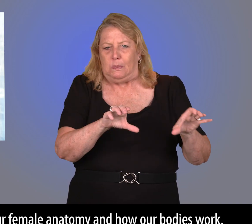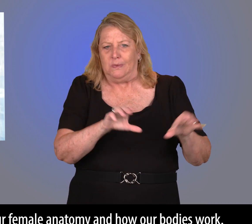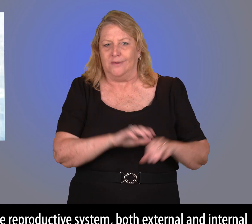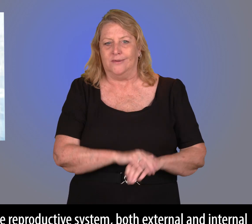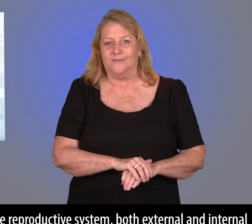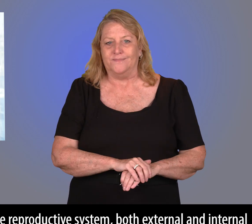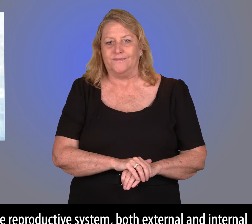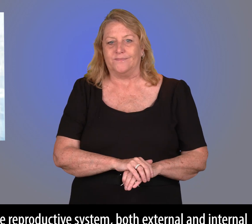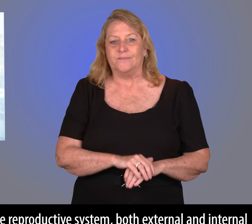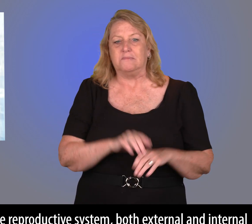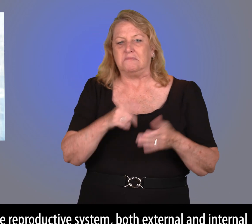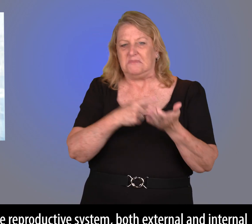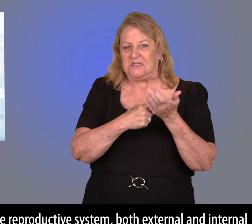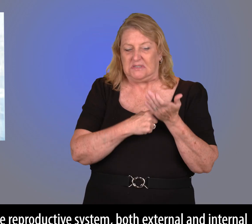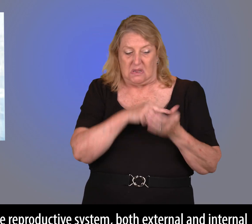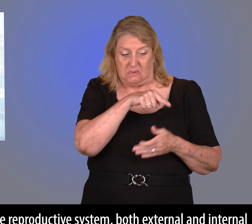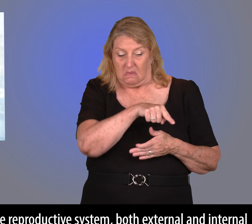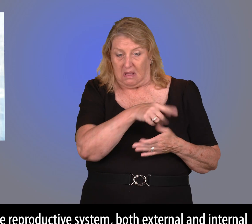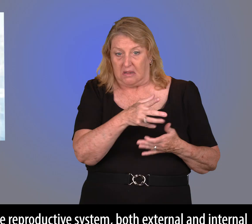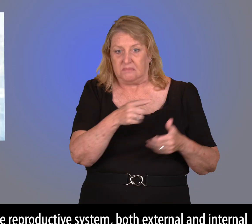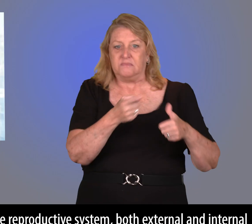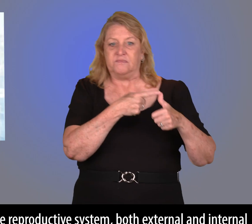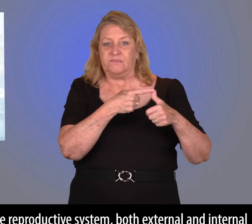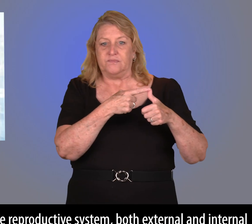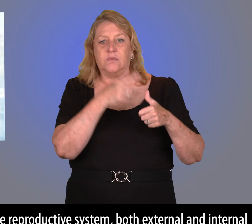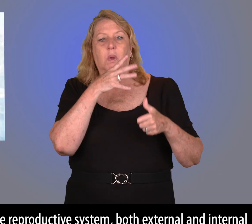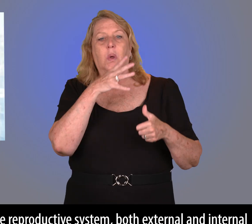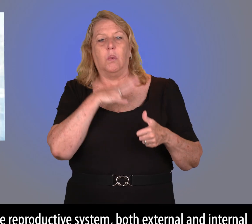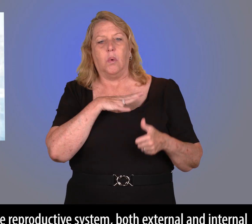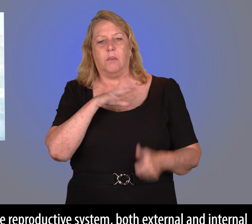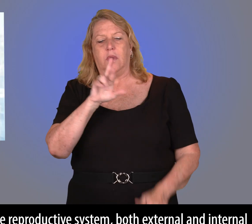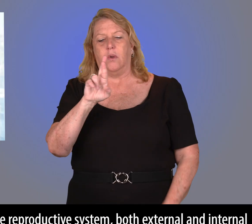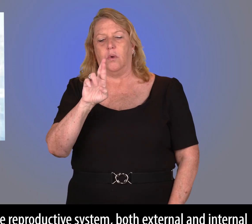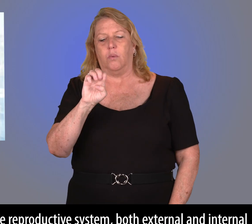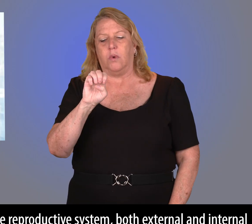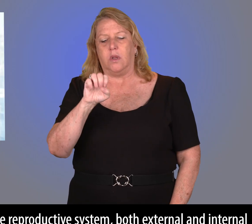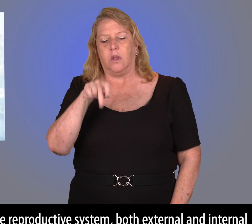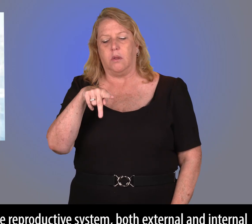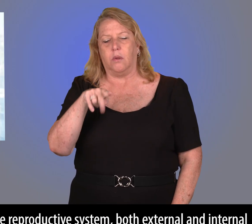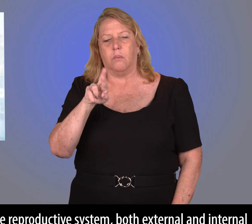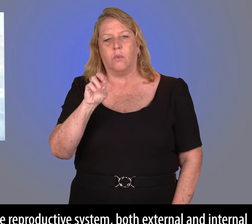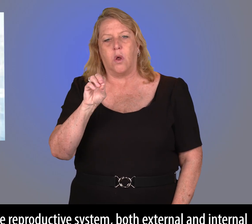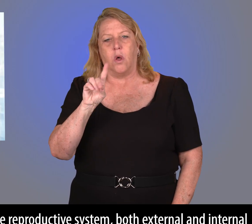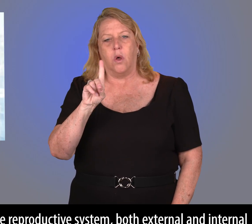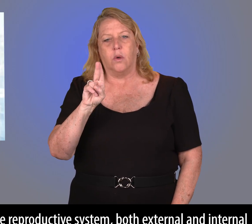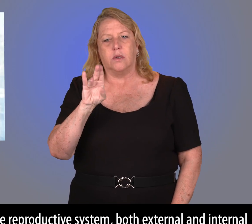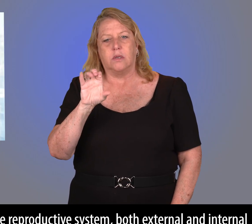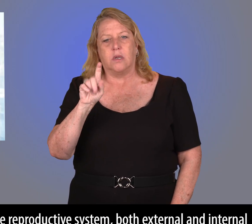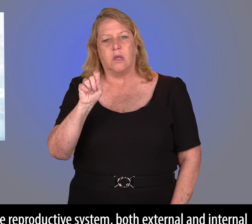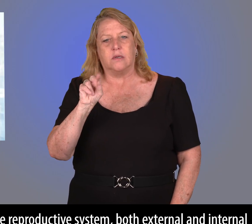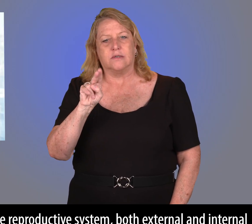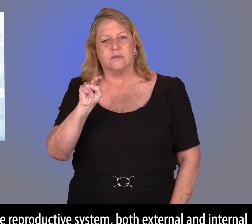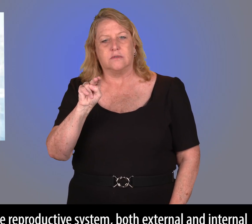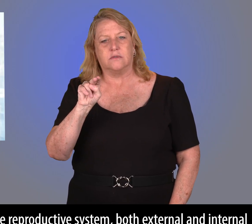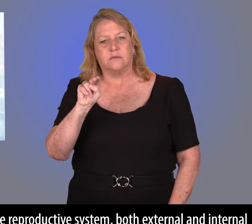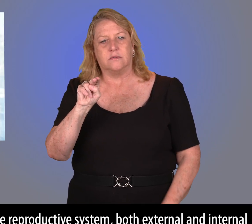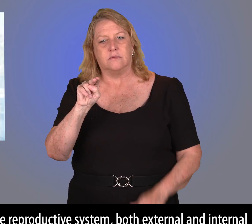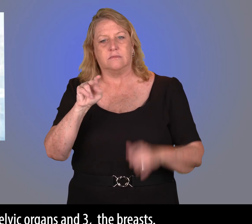We will discuss 1, the female reproductive system, both external and internal.